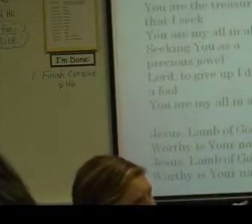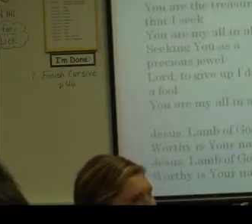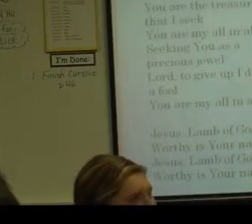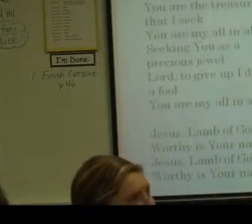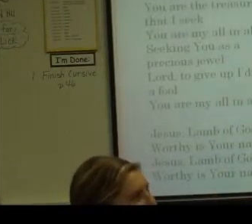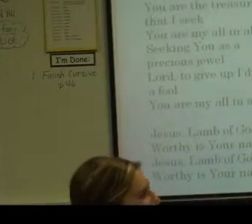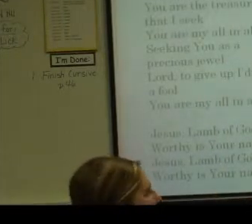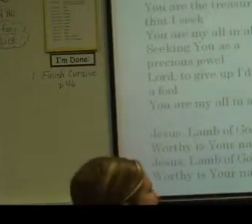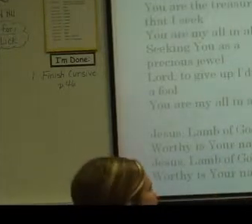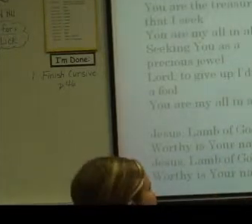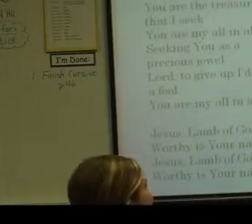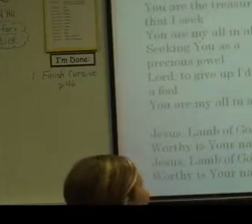You guys do one too.